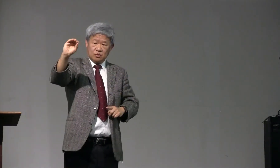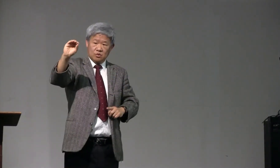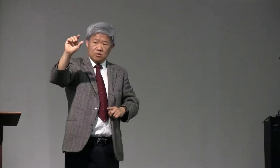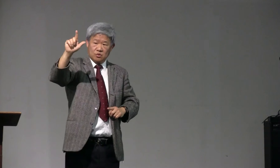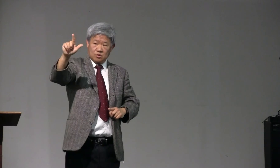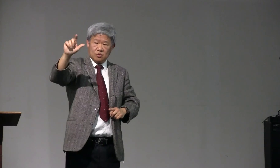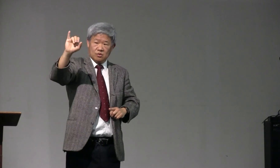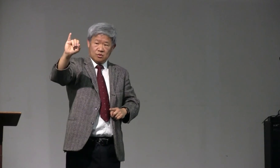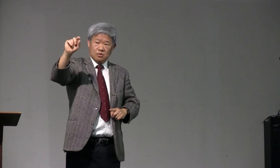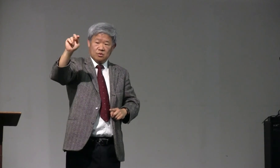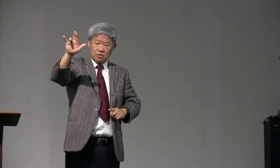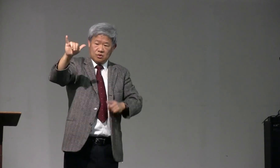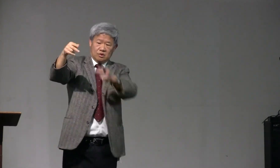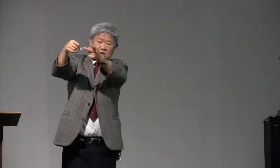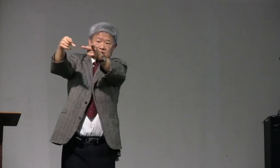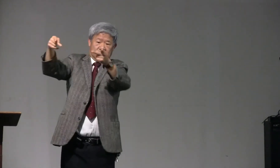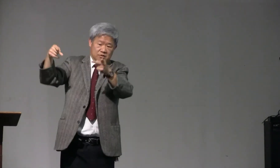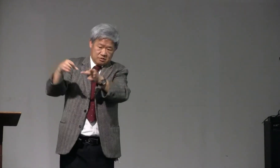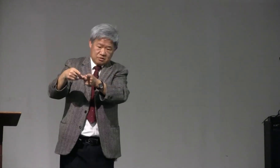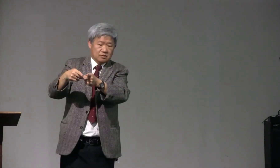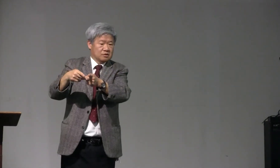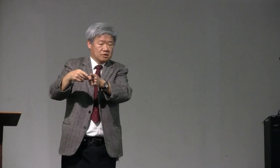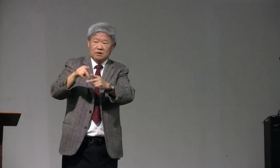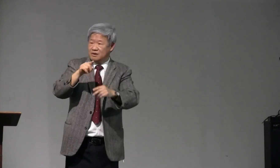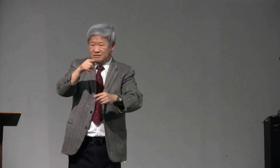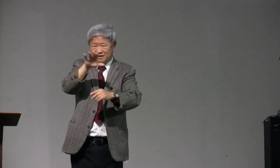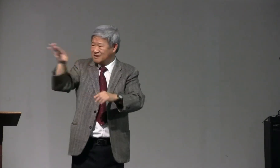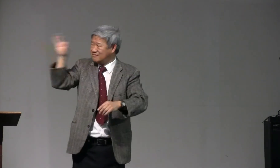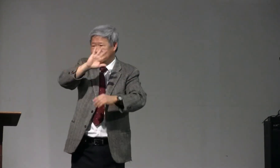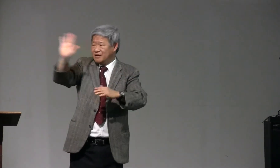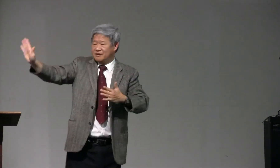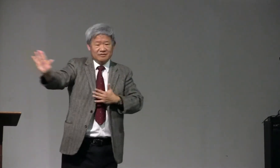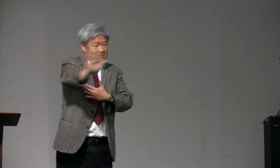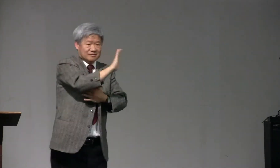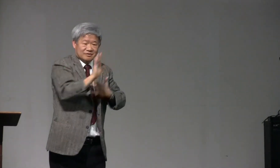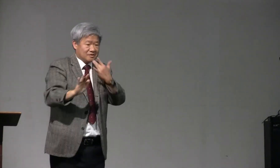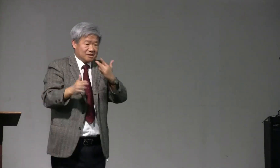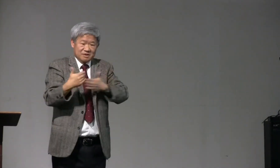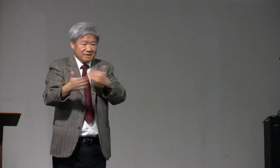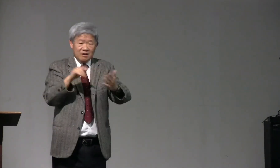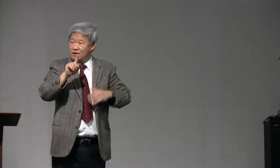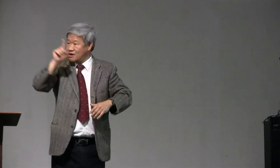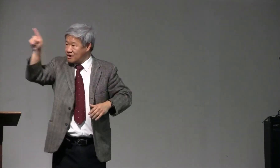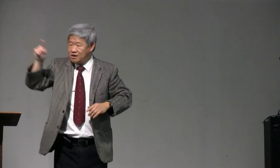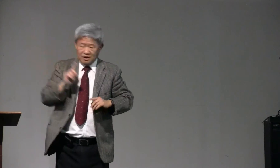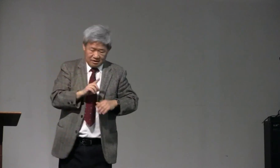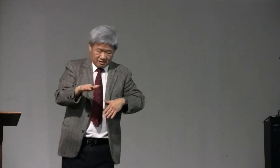Am I walking with God enough? It's better to go to a solitary place, wherever you